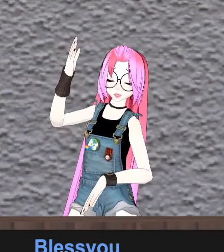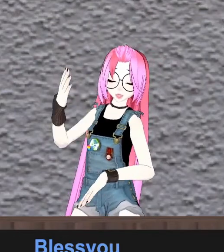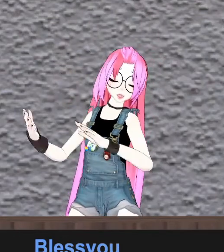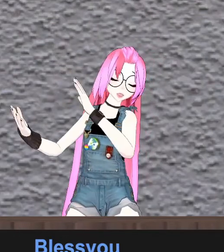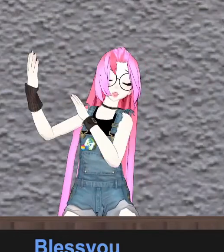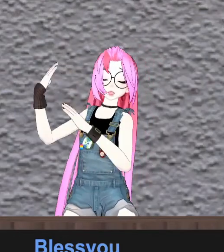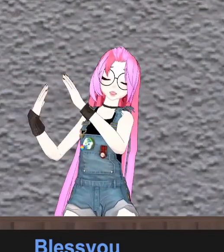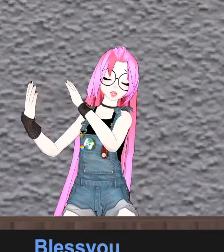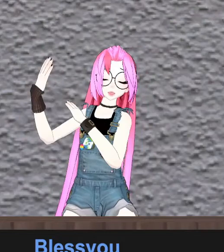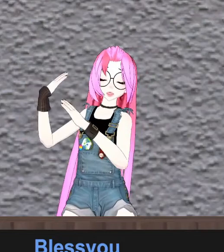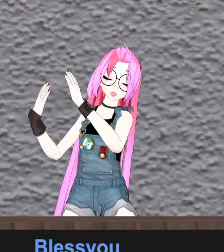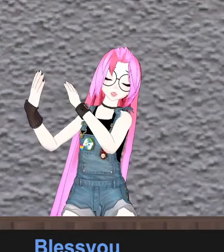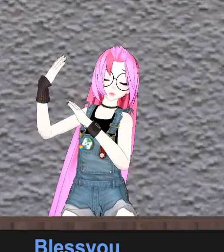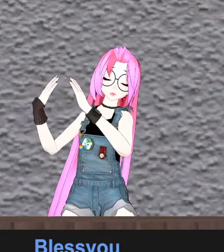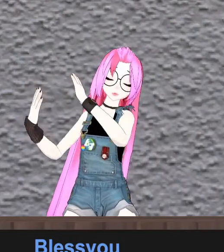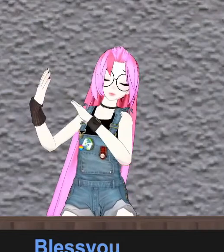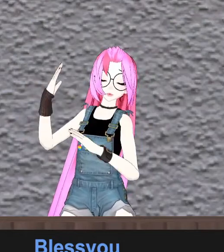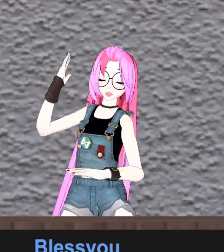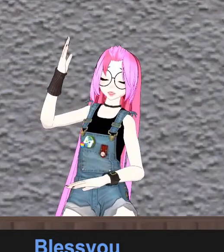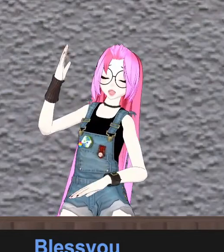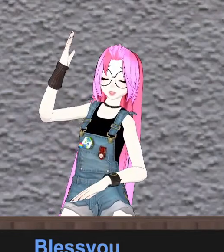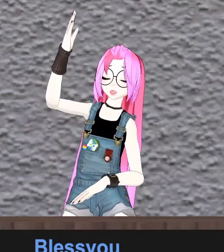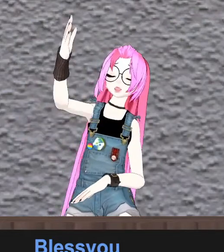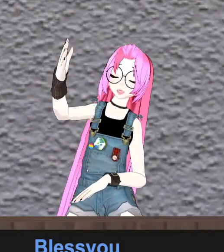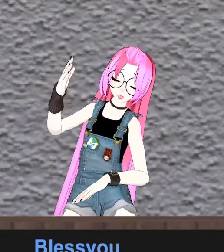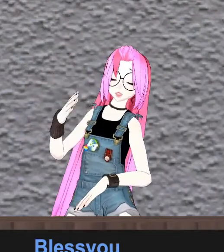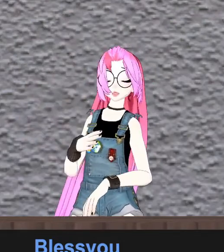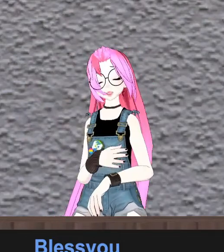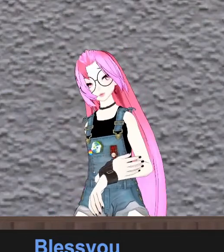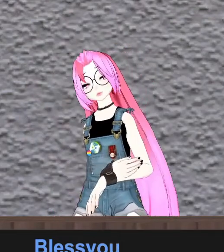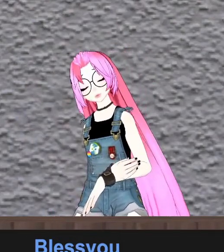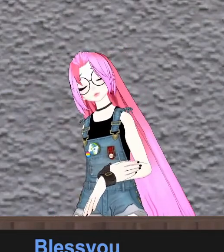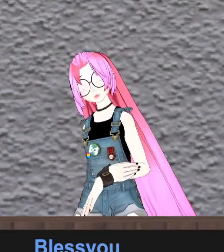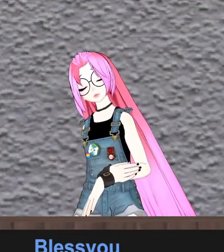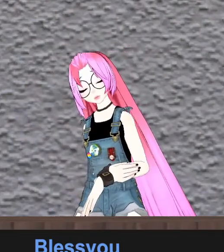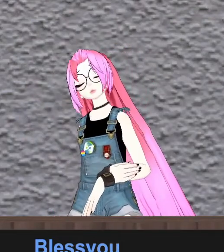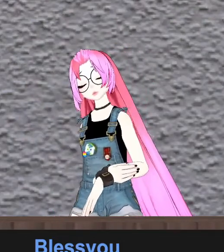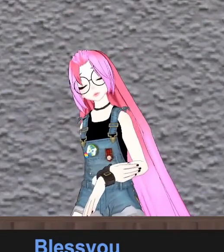like this means really far before. This is like eventually, yeah.